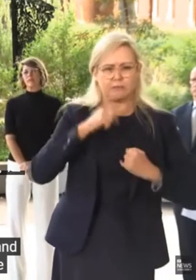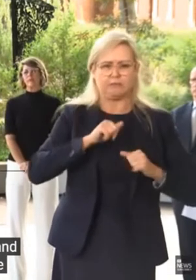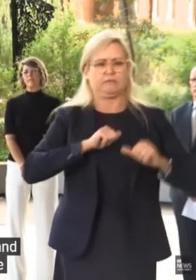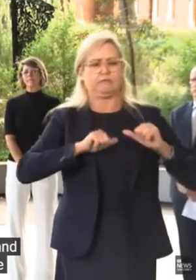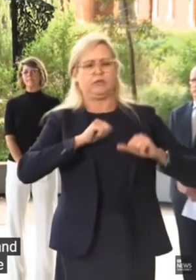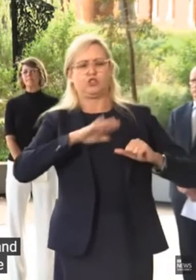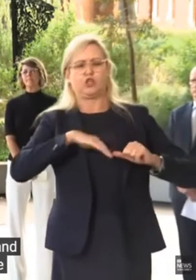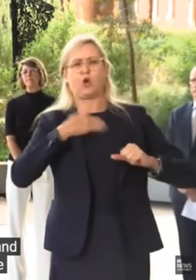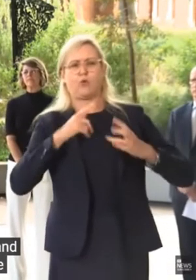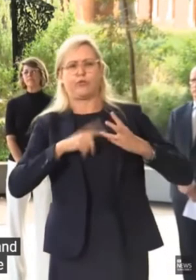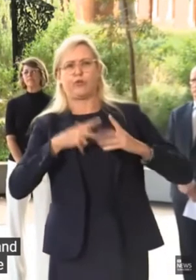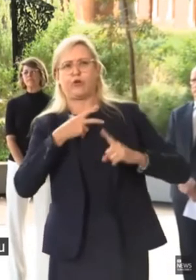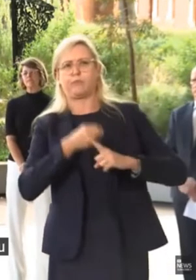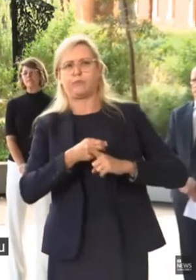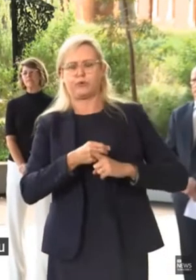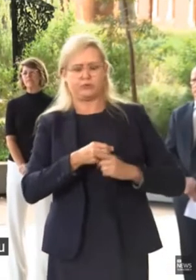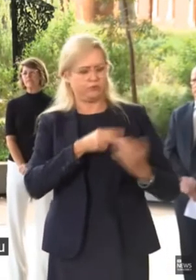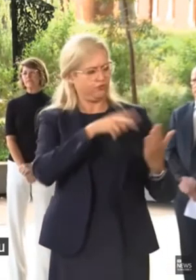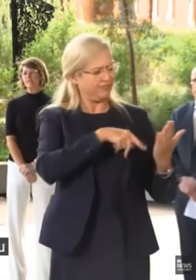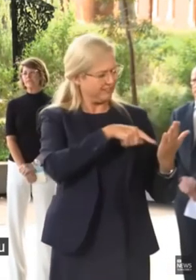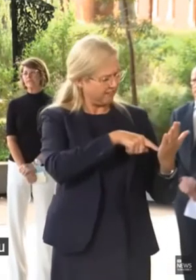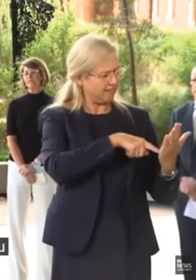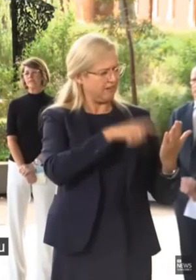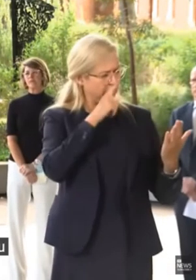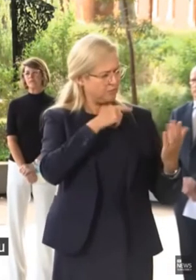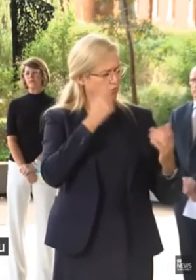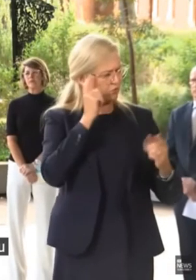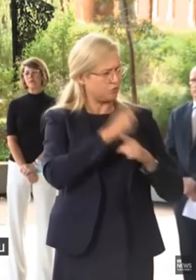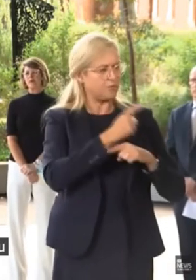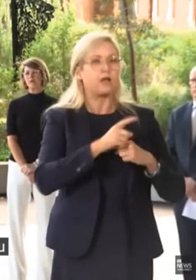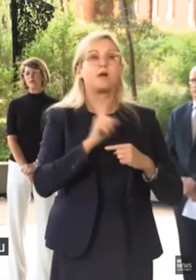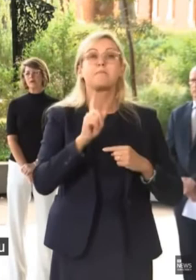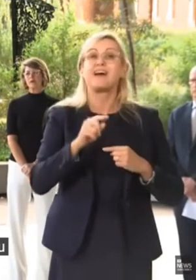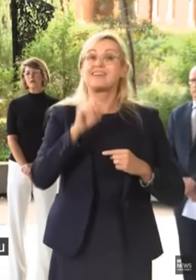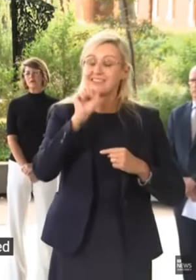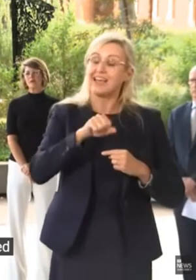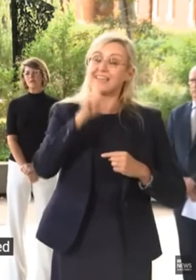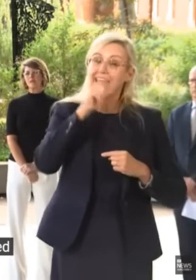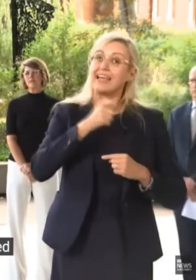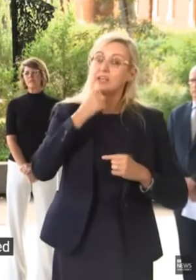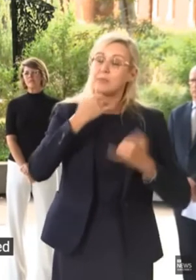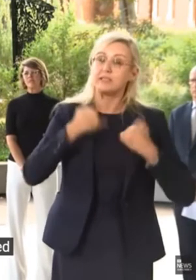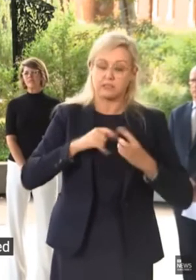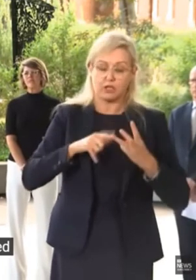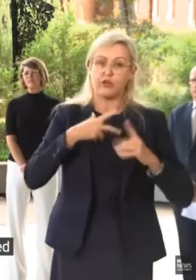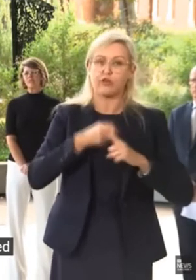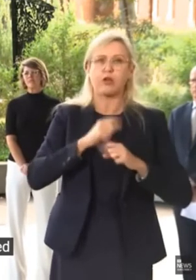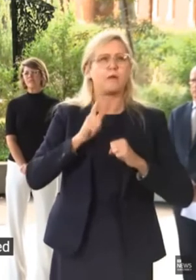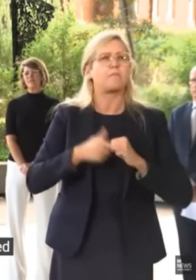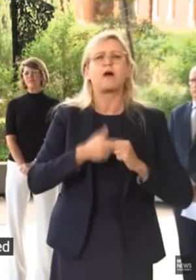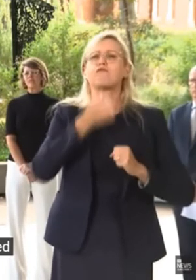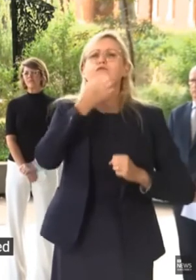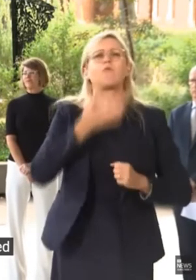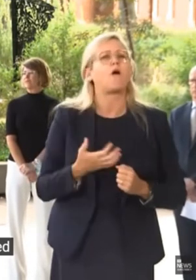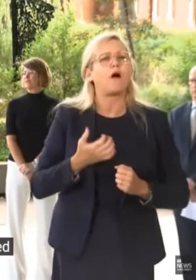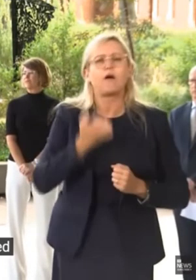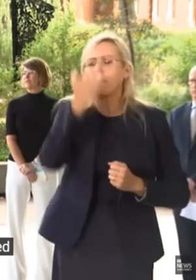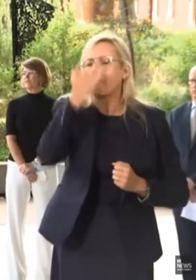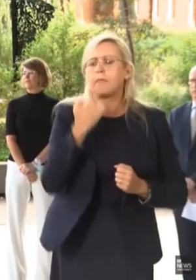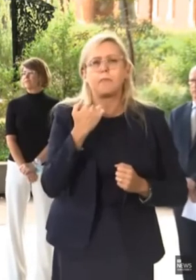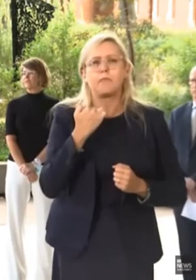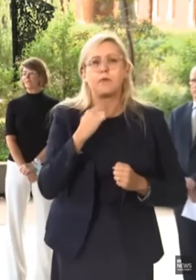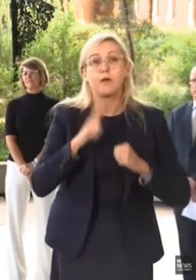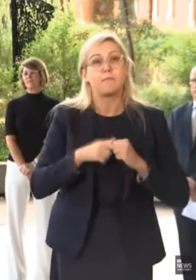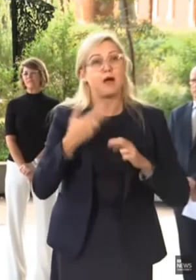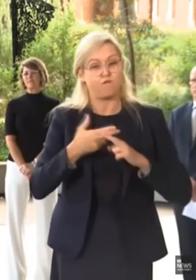off. Can I just tell you that the side effects are short-lived, but the protection it affords is incredibly